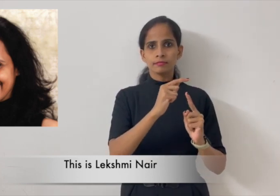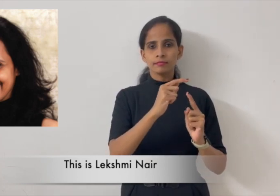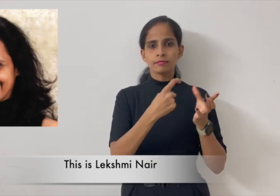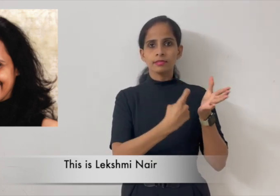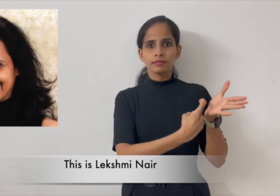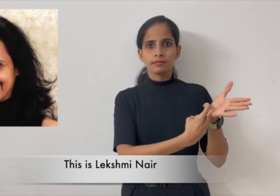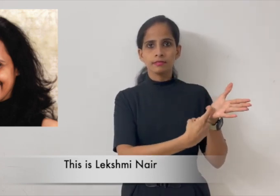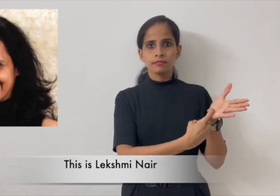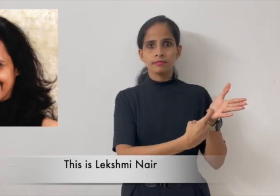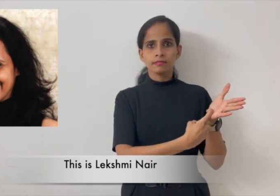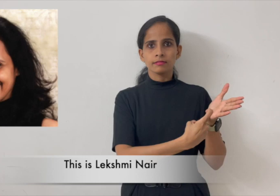Nair,